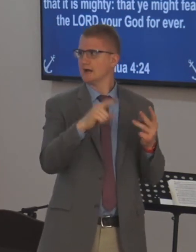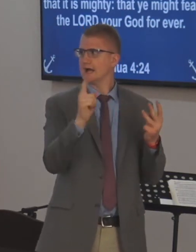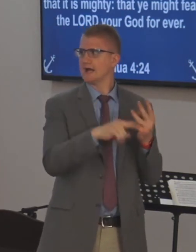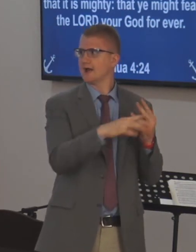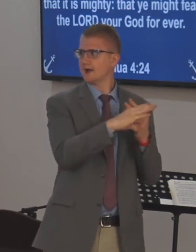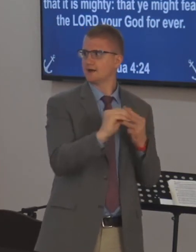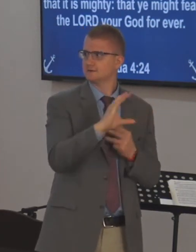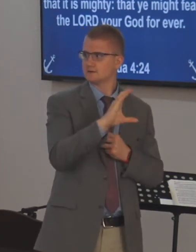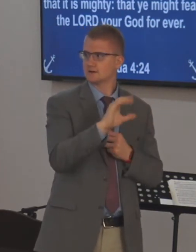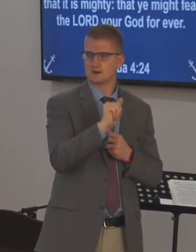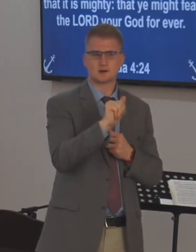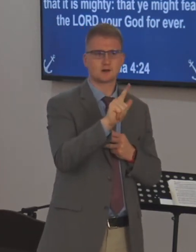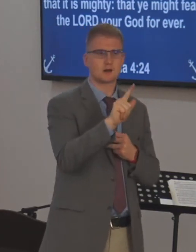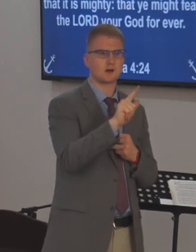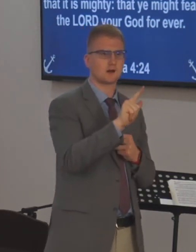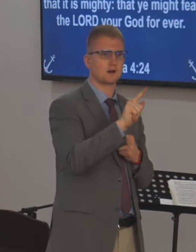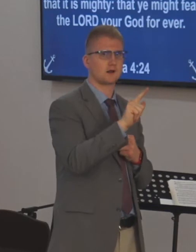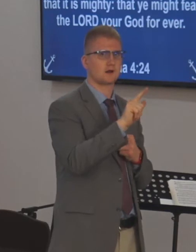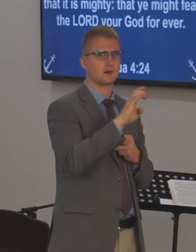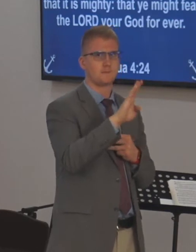Caleb, and who's the other one?